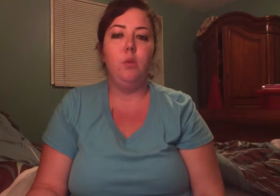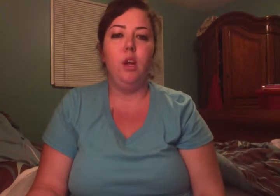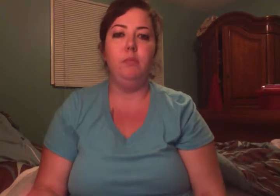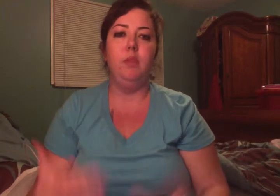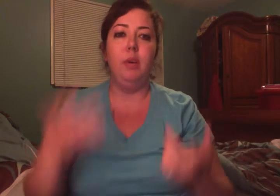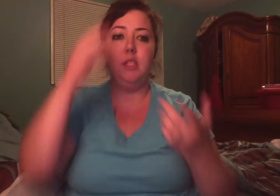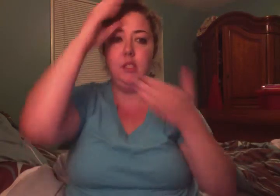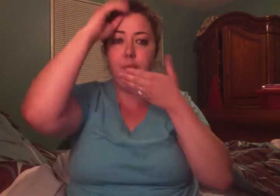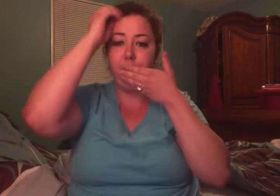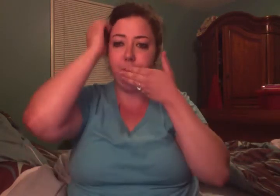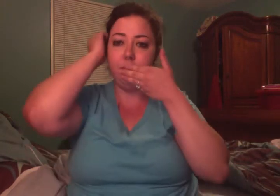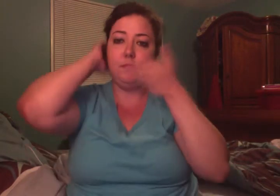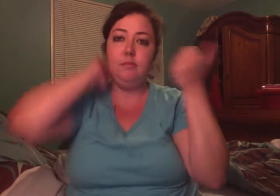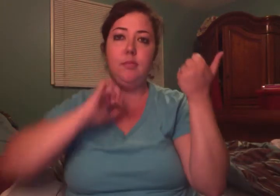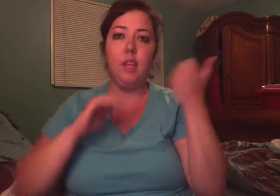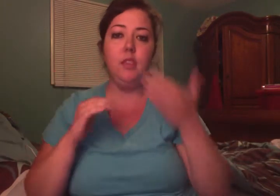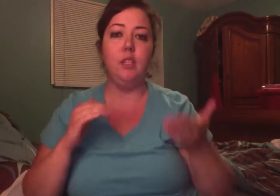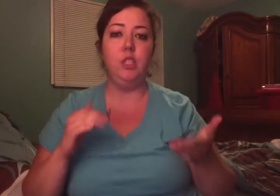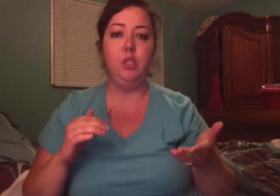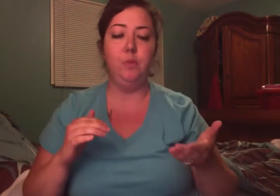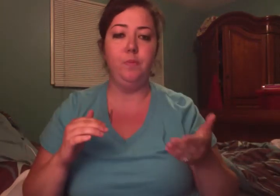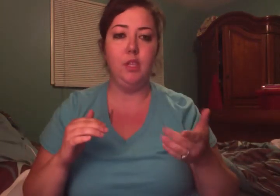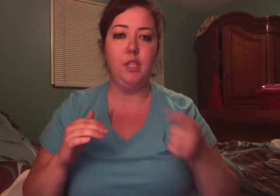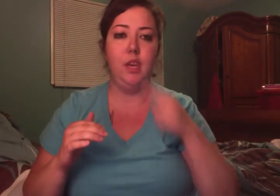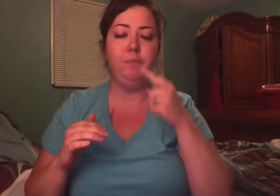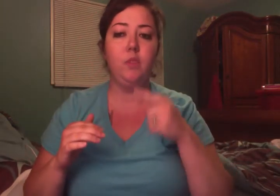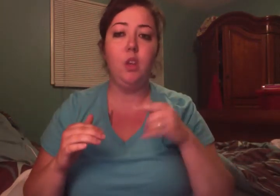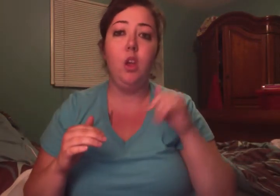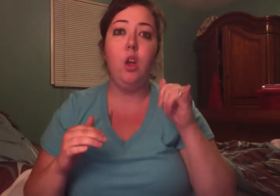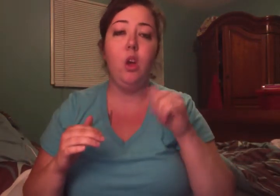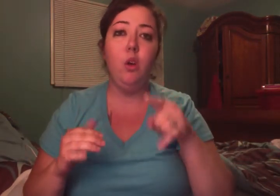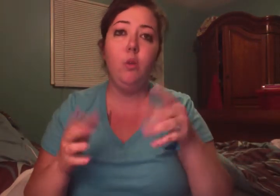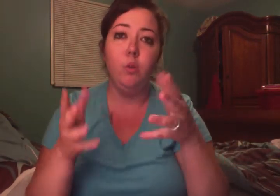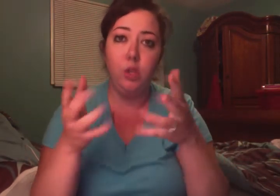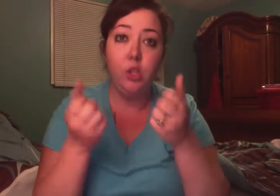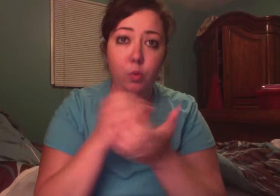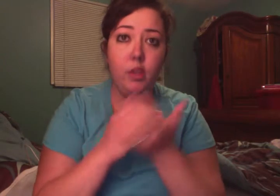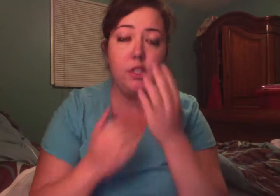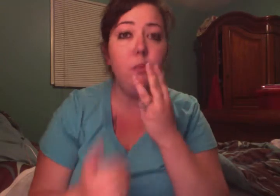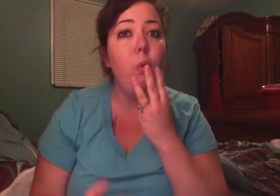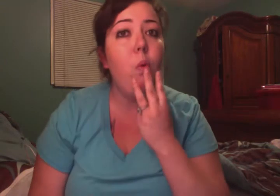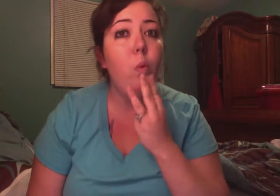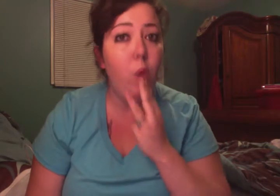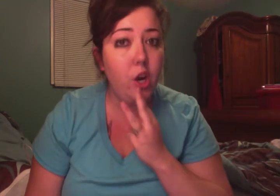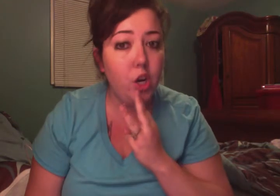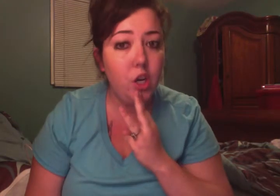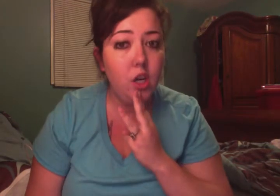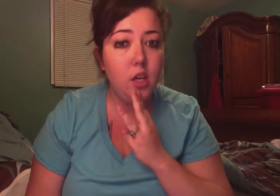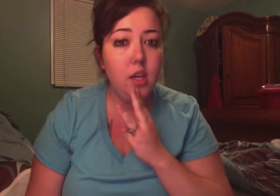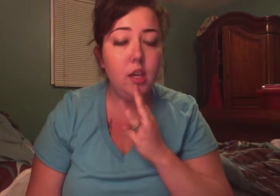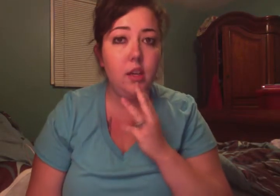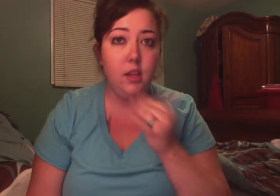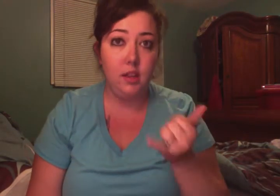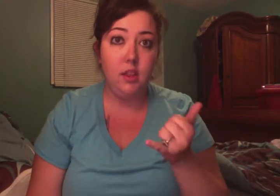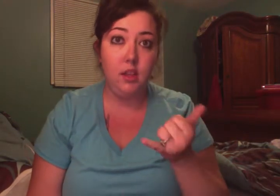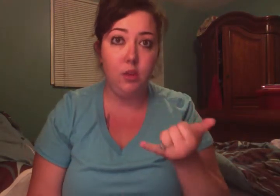the best thing to do is say, oh, you want some water? That's